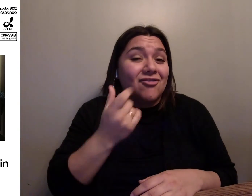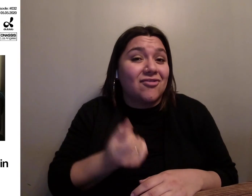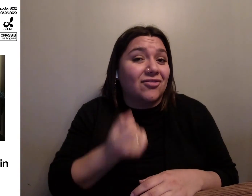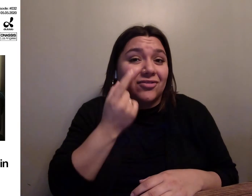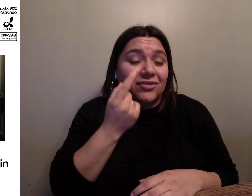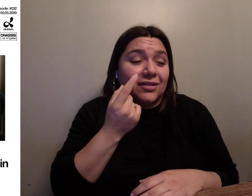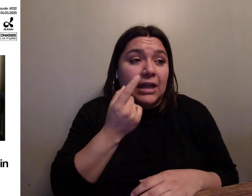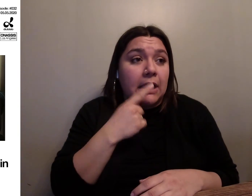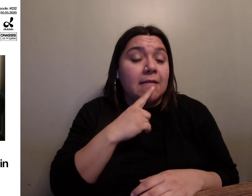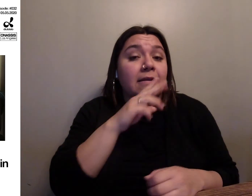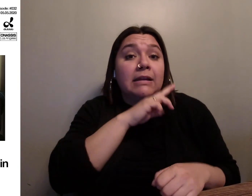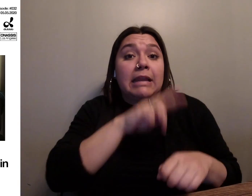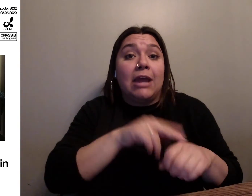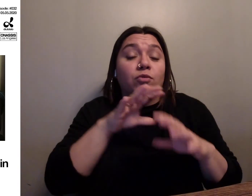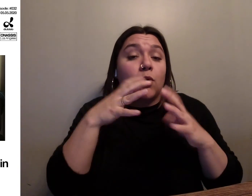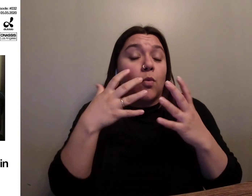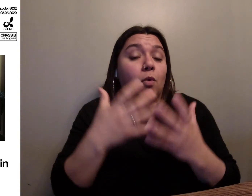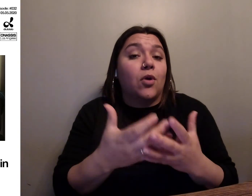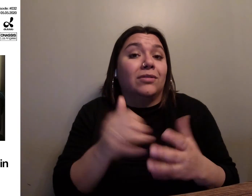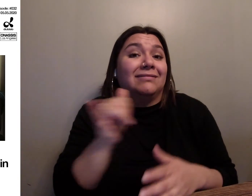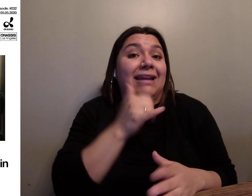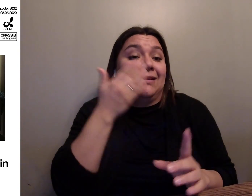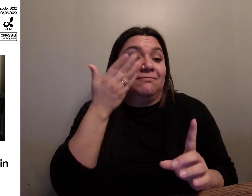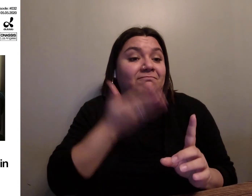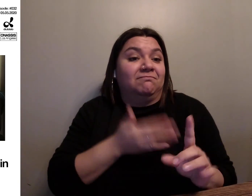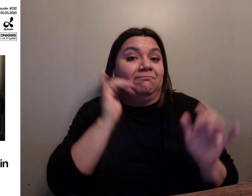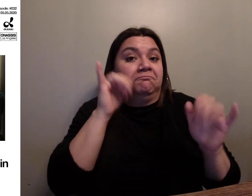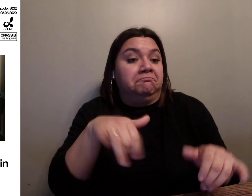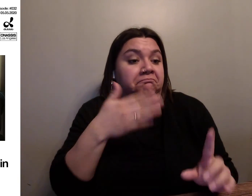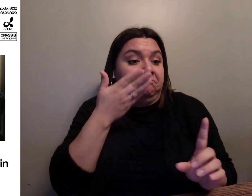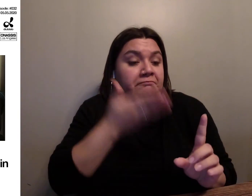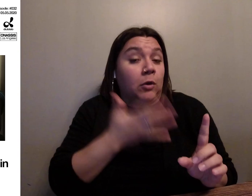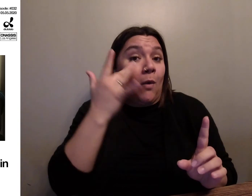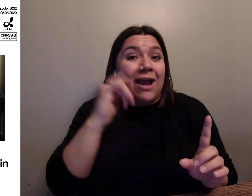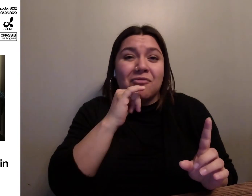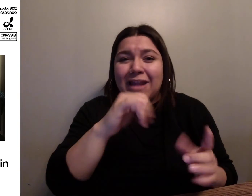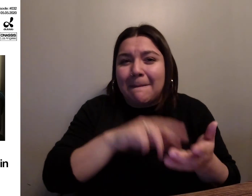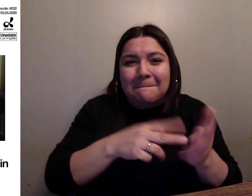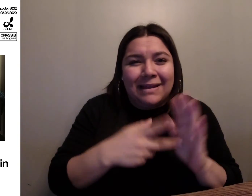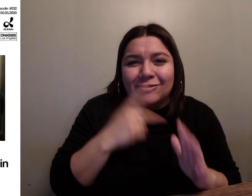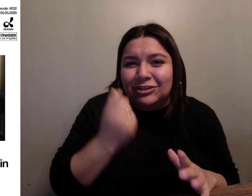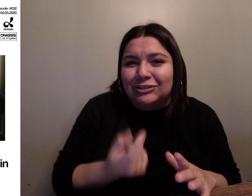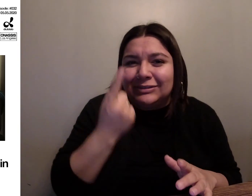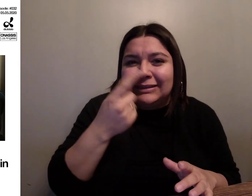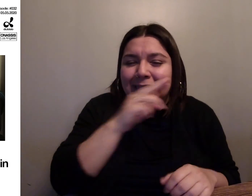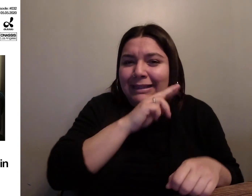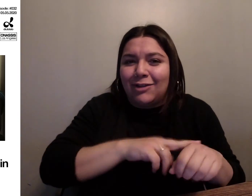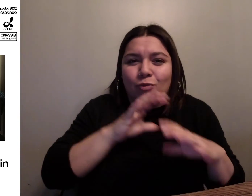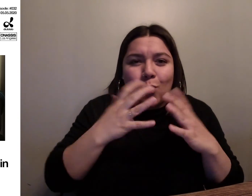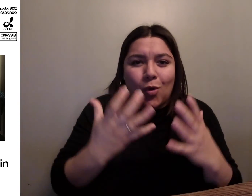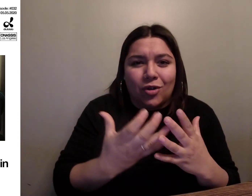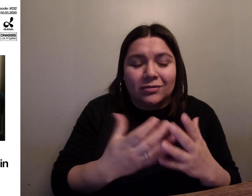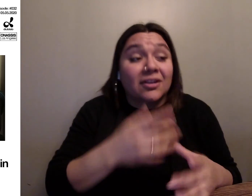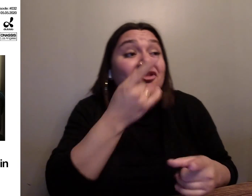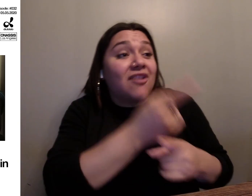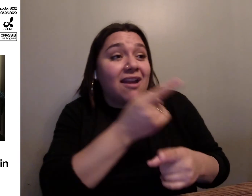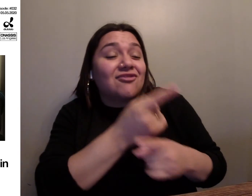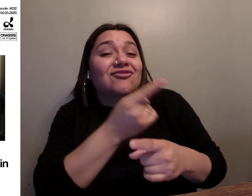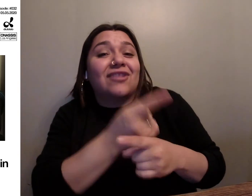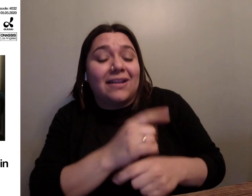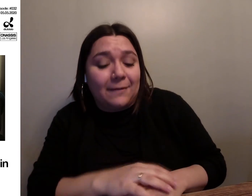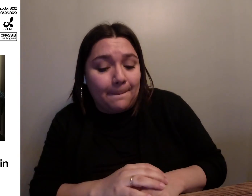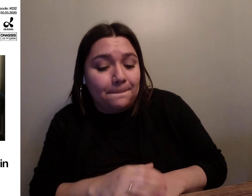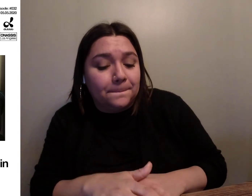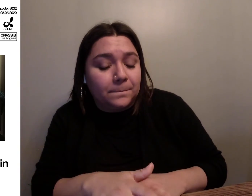And to remain and to live the questions rather than